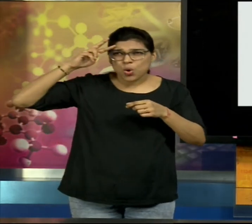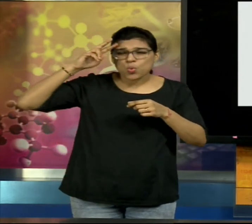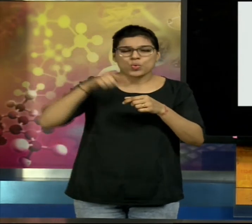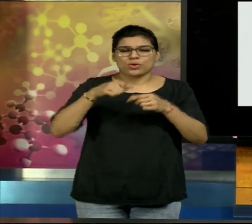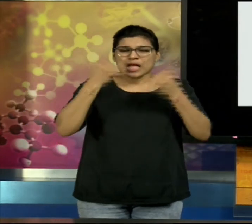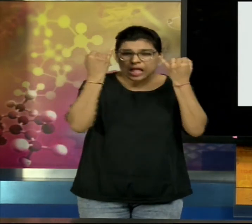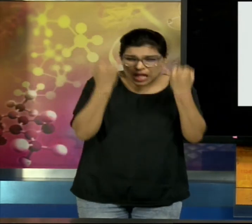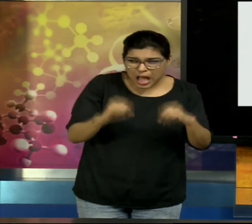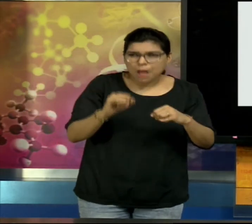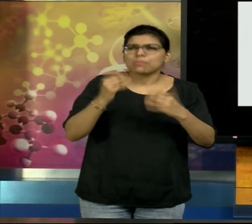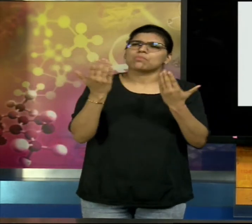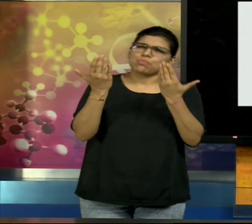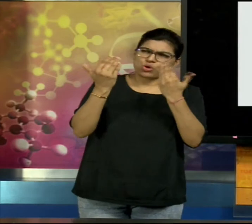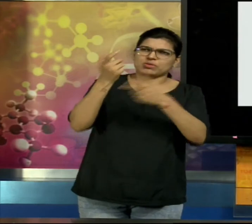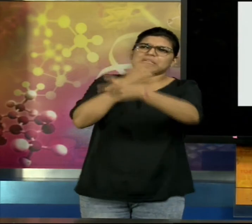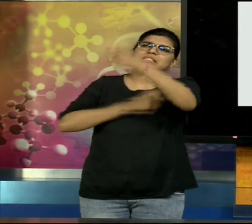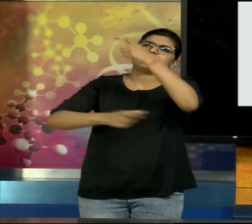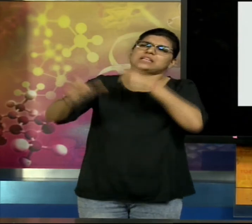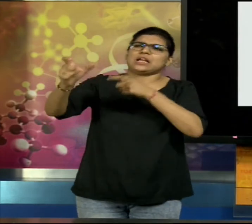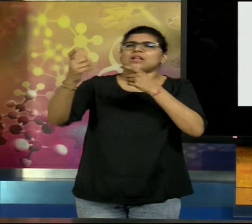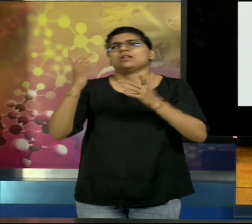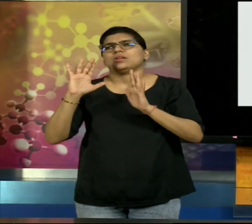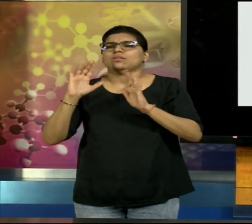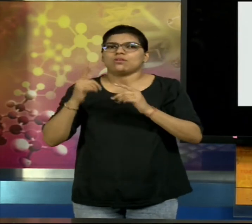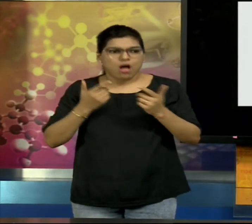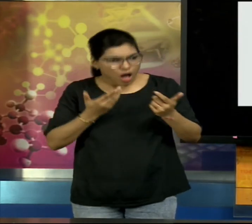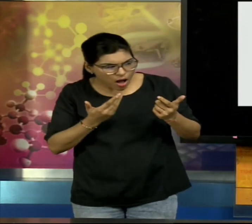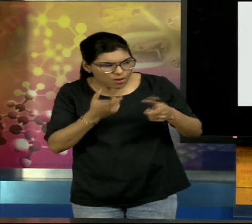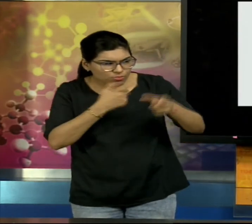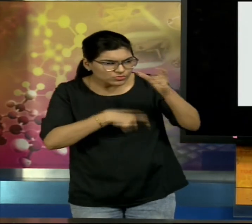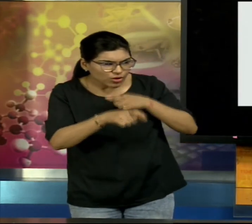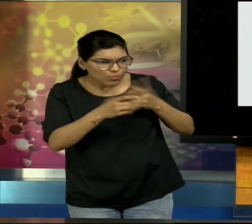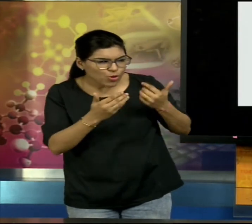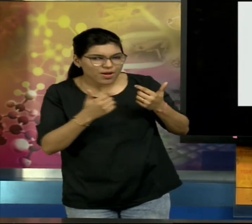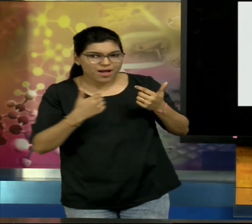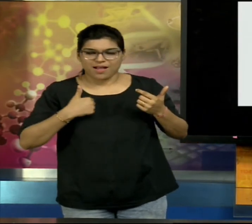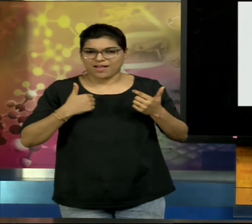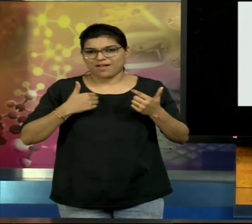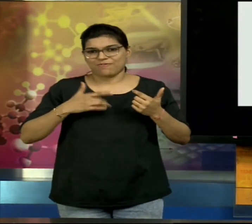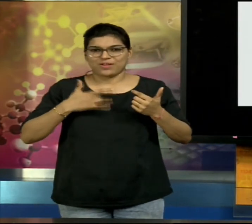shopkeeper, if he or she has any doubt,